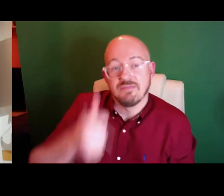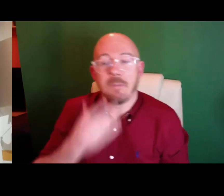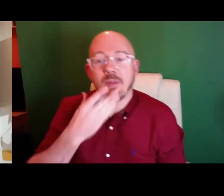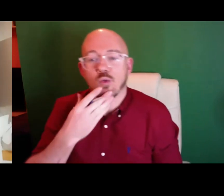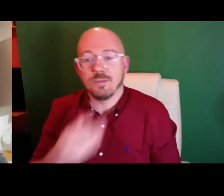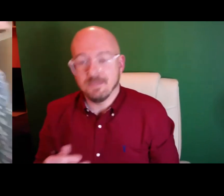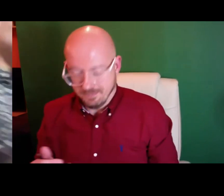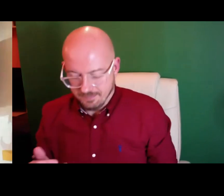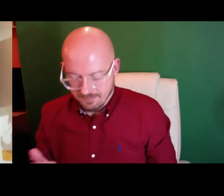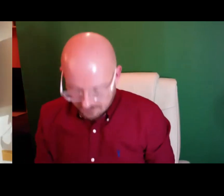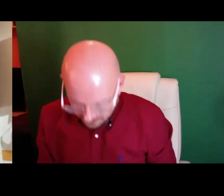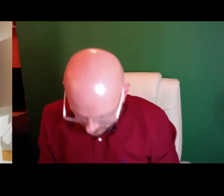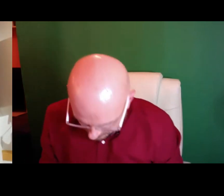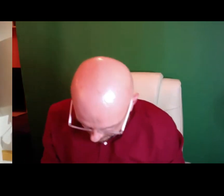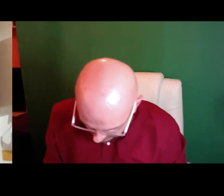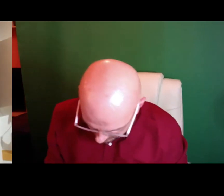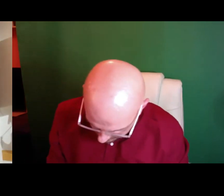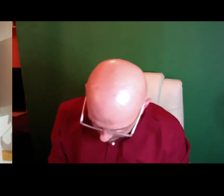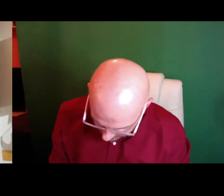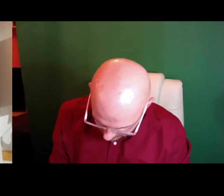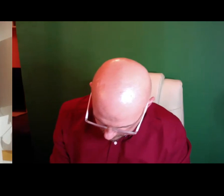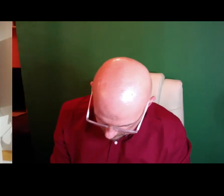vague, so if you can clarify